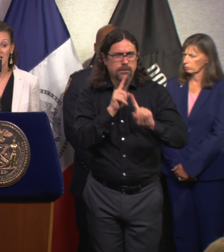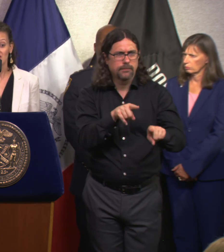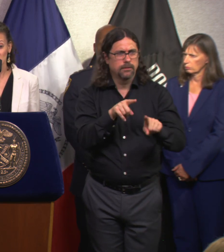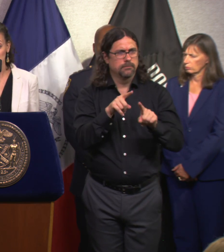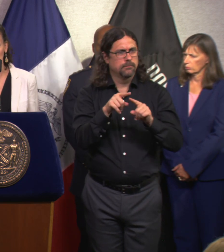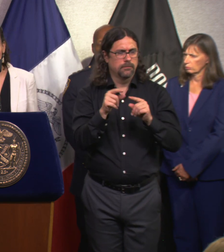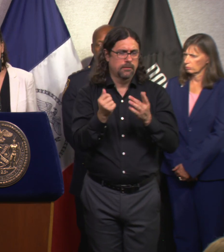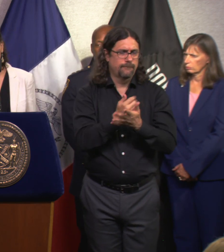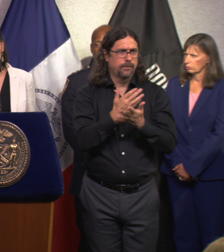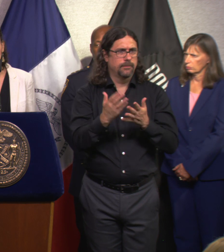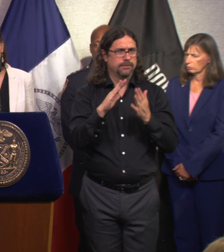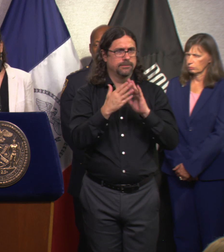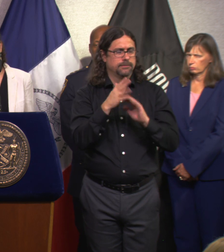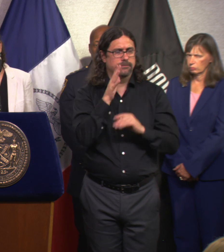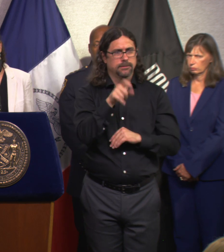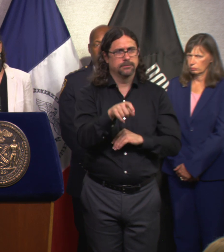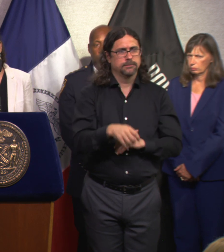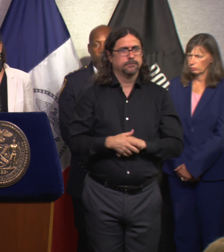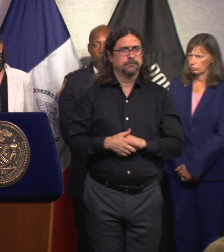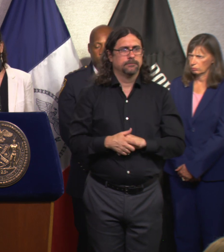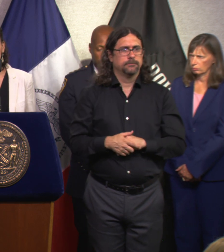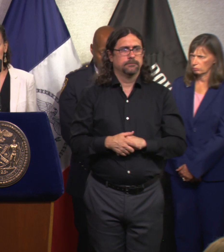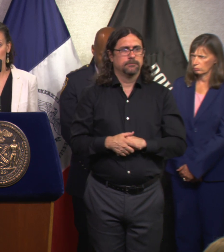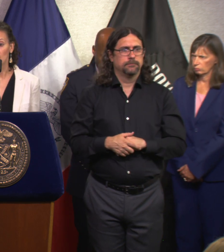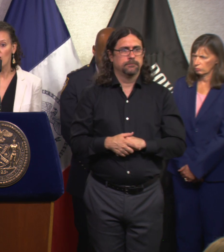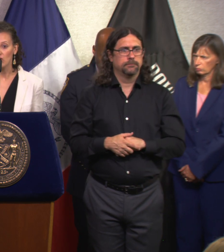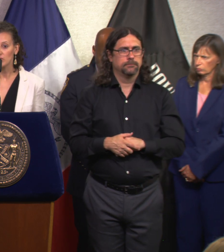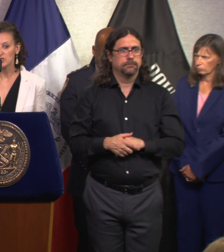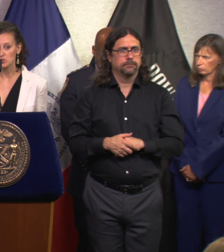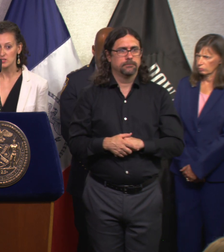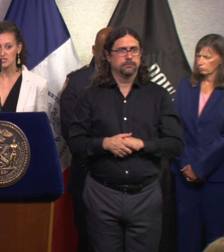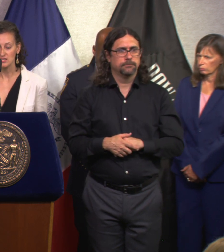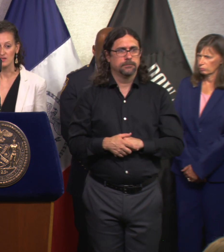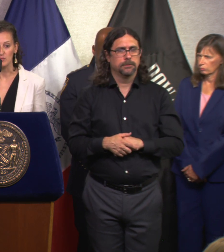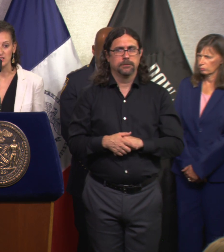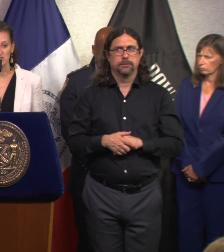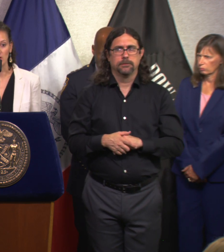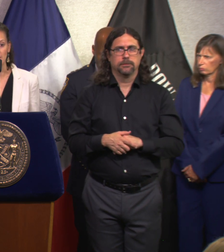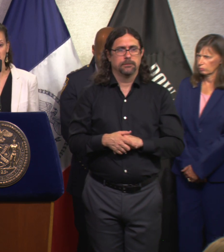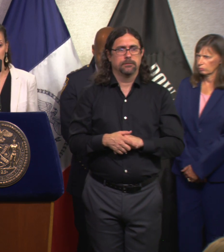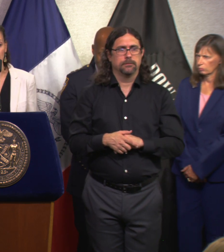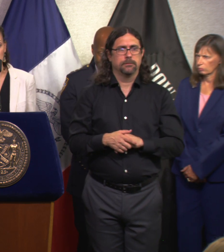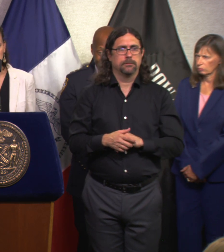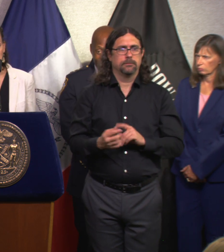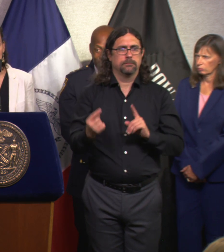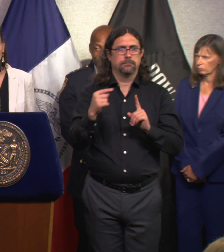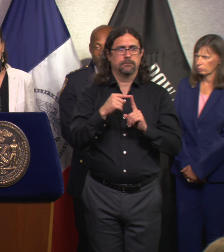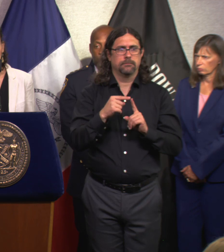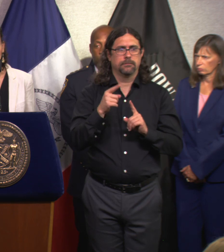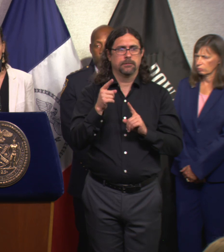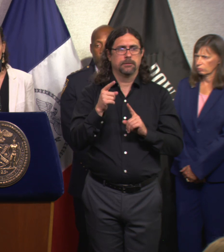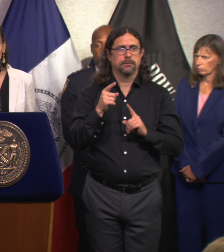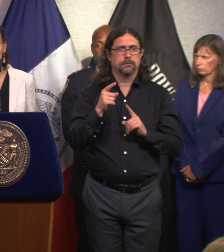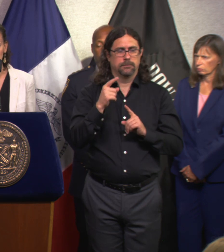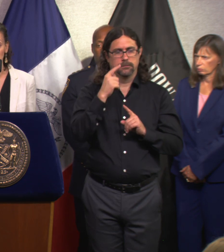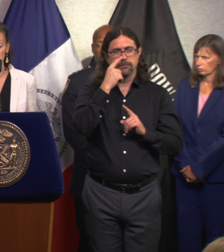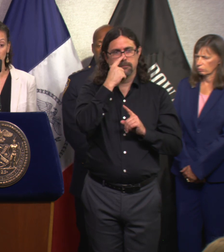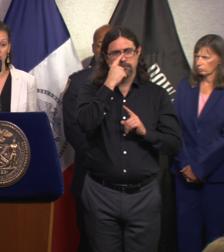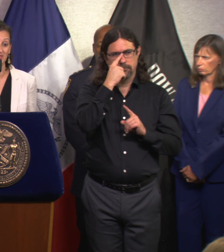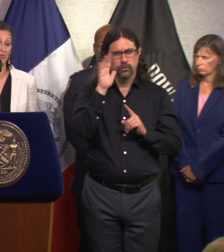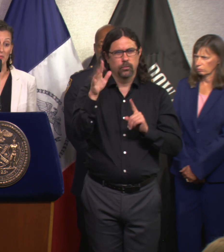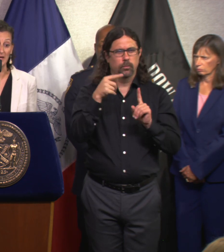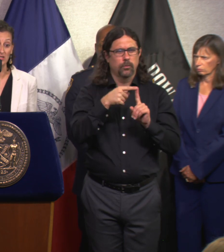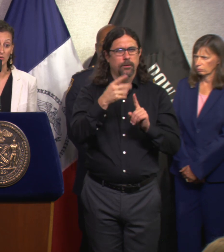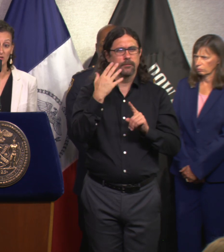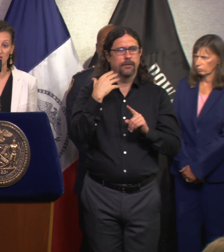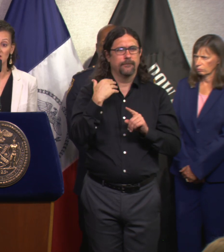them. Just responding briefly to your point earlier, of all the resources that have been described here that agencies are making available, I think it's